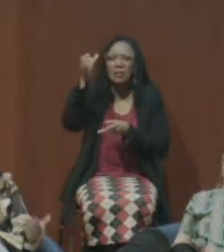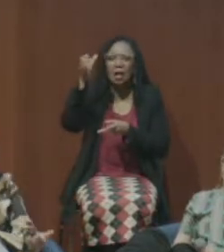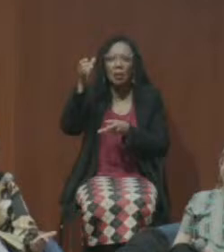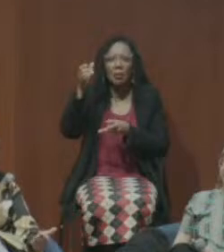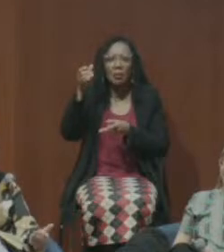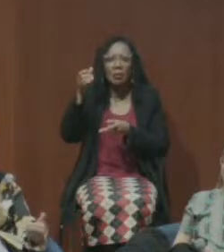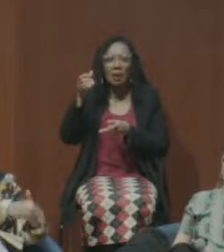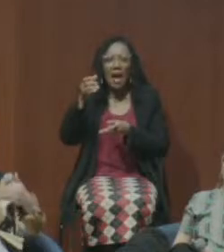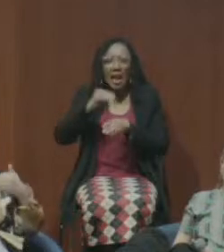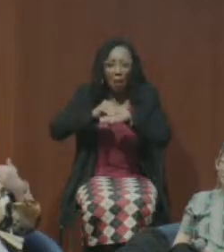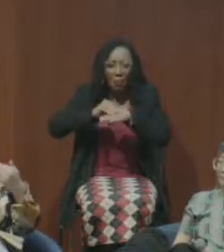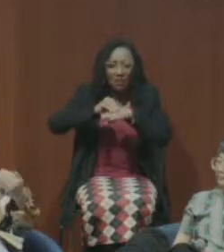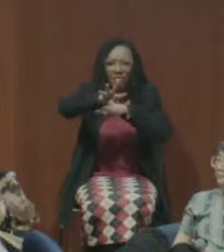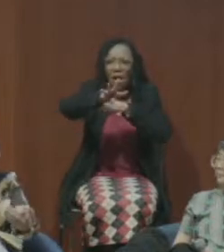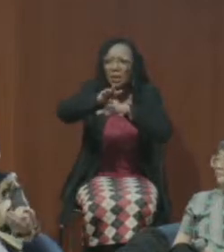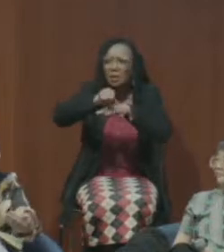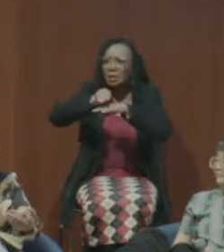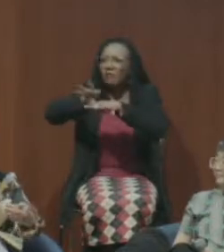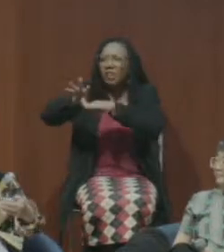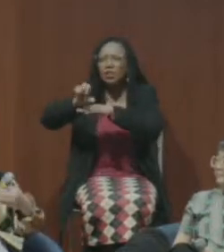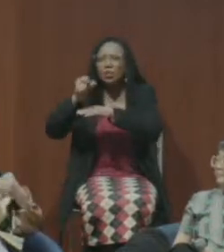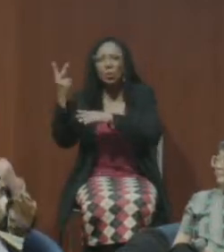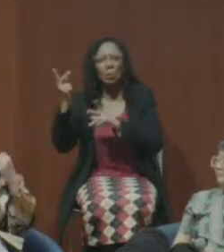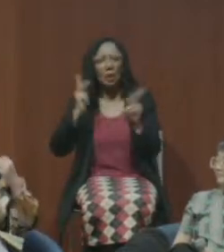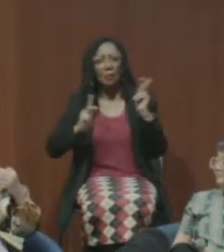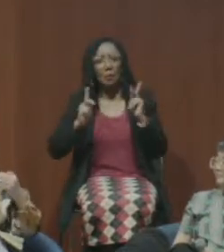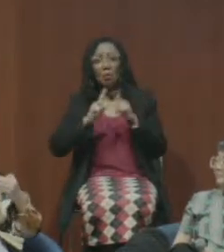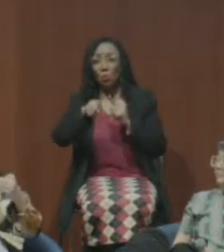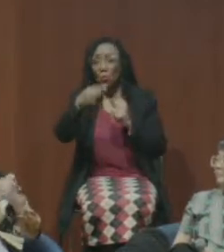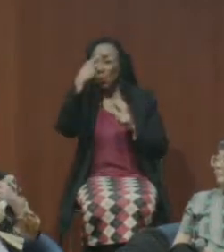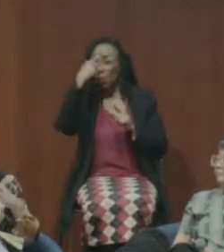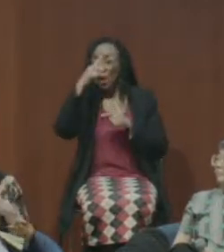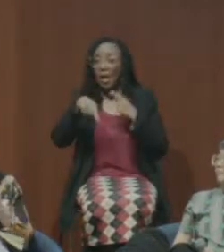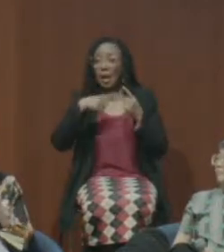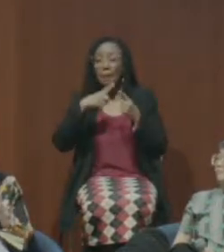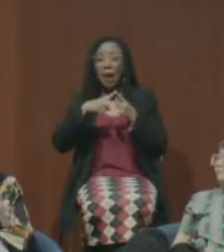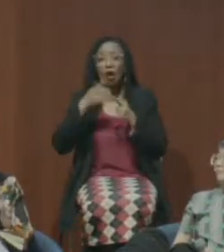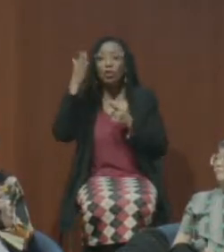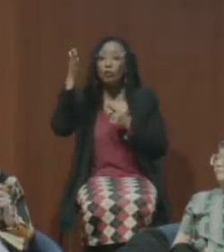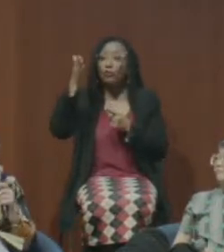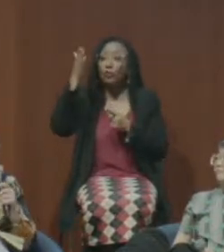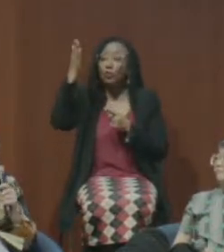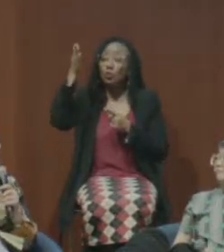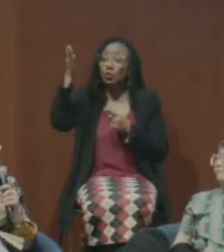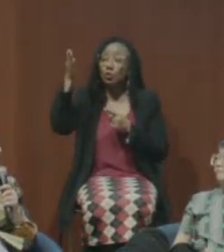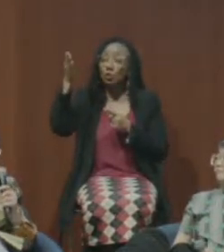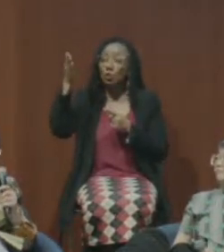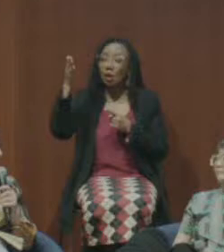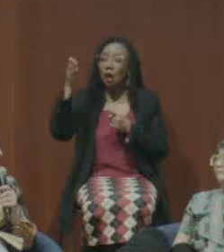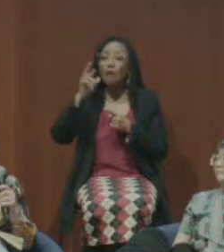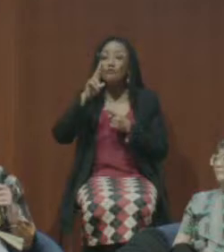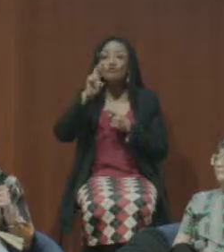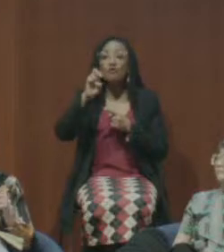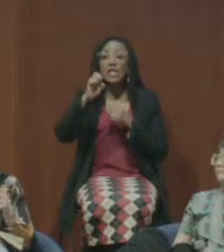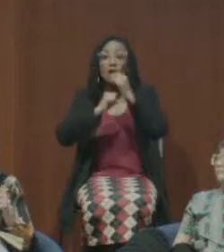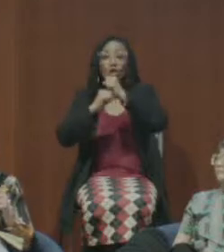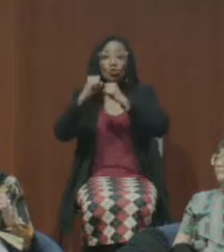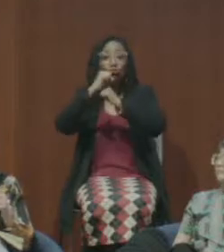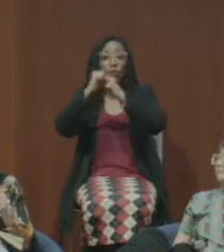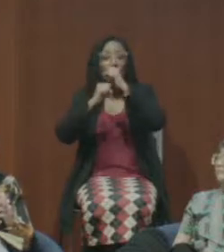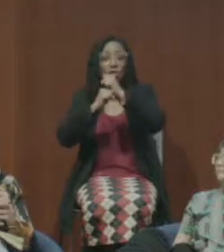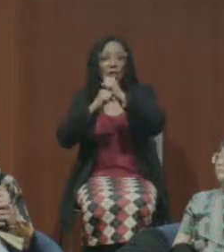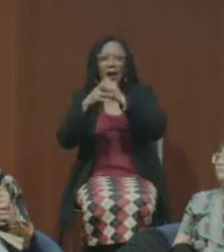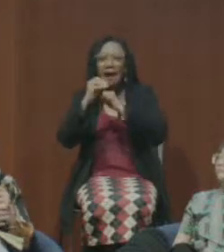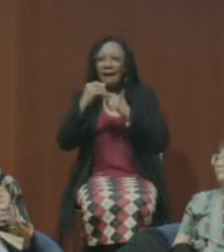would manifest and what does it mean. So when we think about the future of reconstruction and